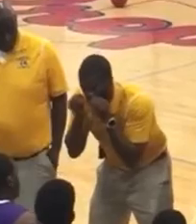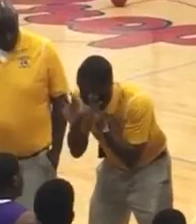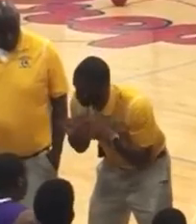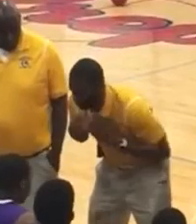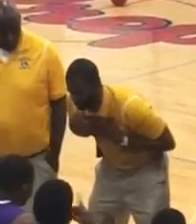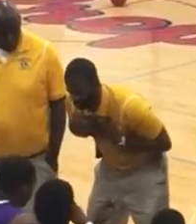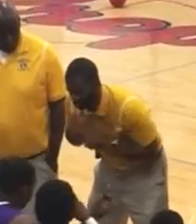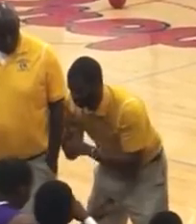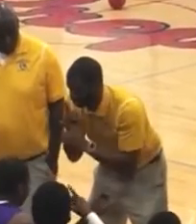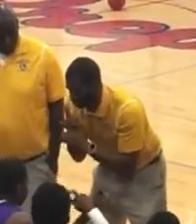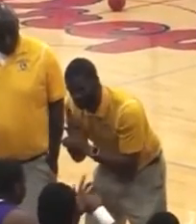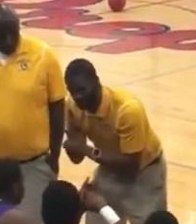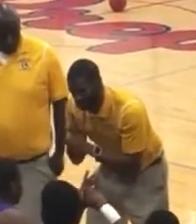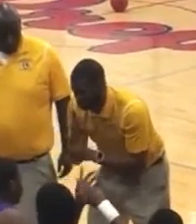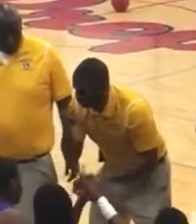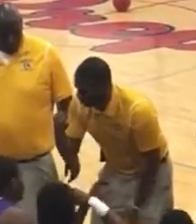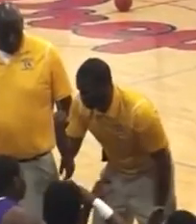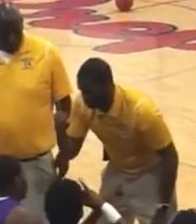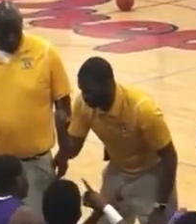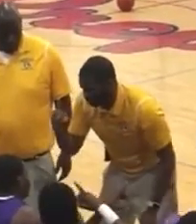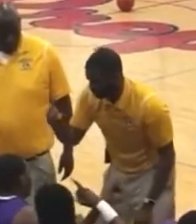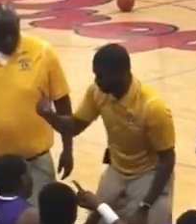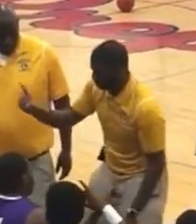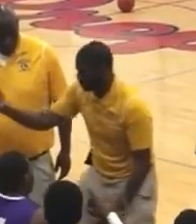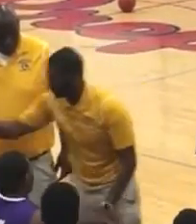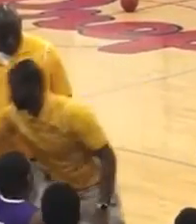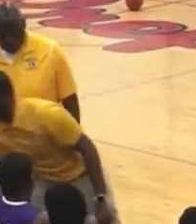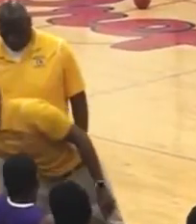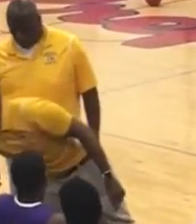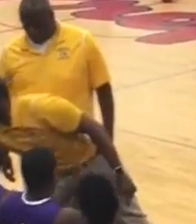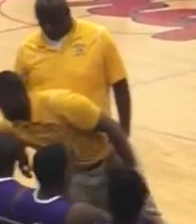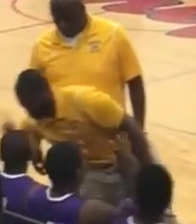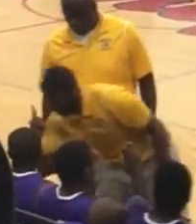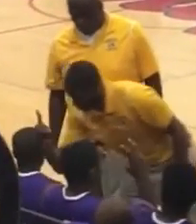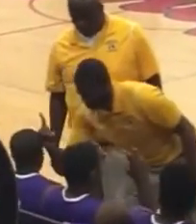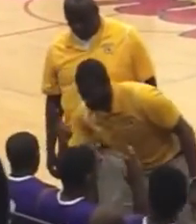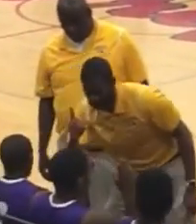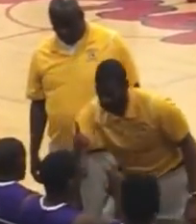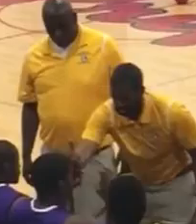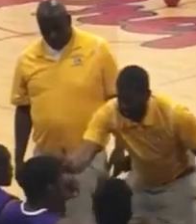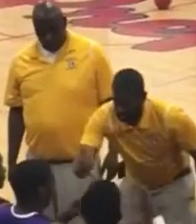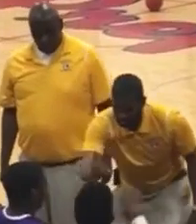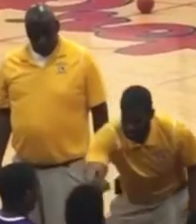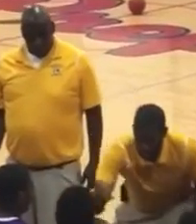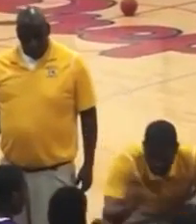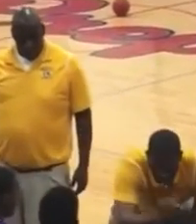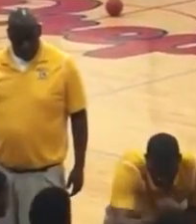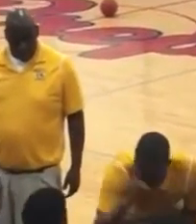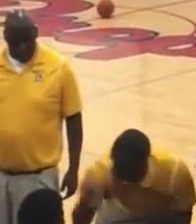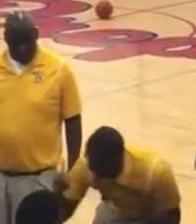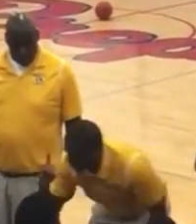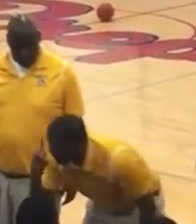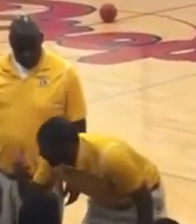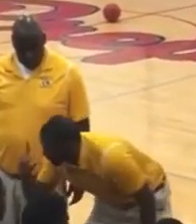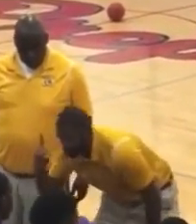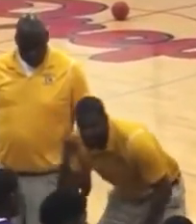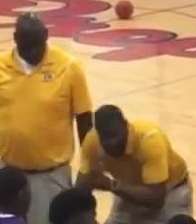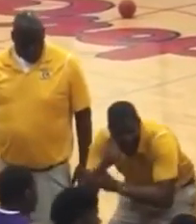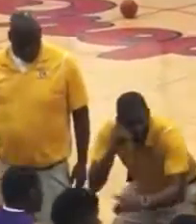retweets on Twitter so very special there. Yeah those huddles get really intense and that's an intense huddle too just without any sound. Most definitely